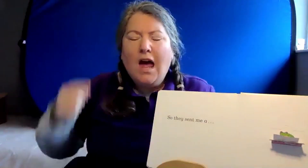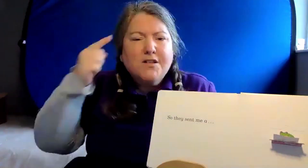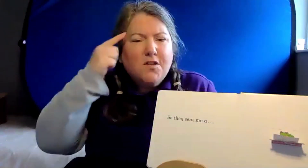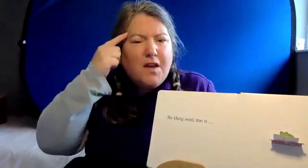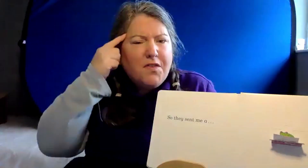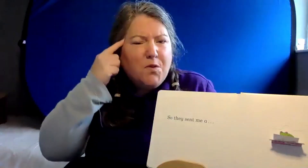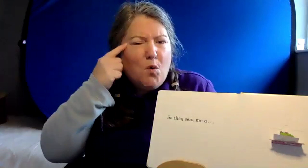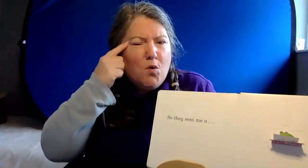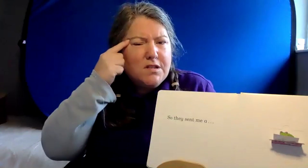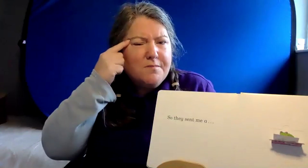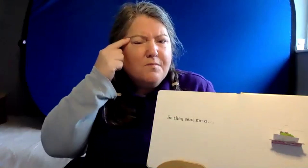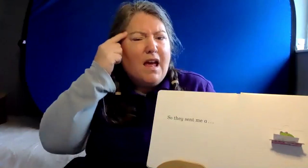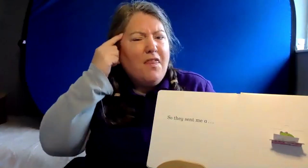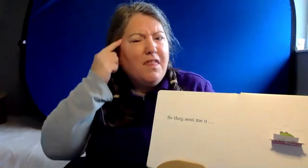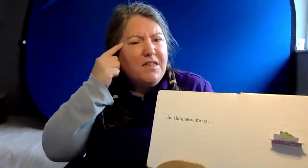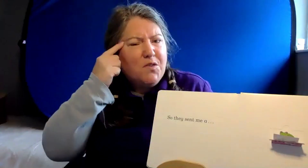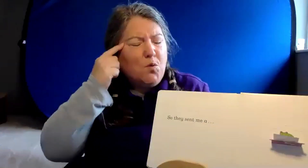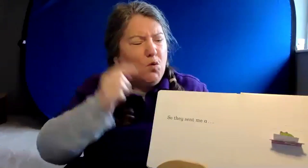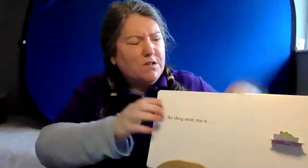So they thought and they thought.